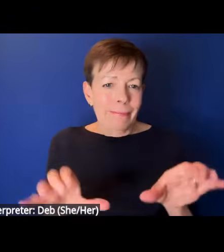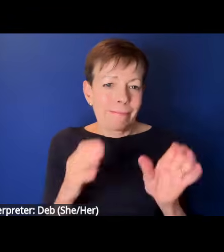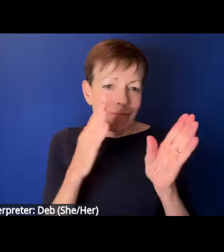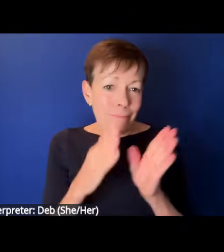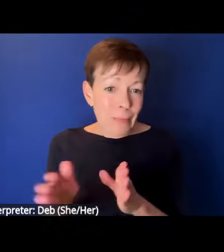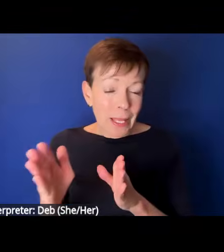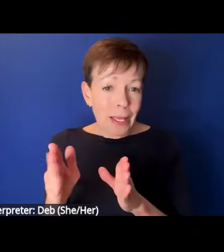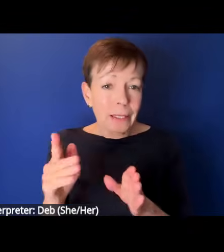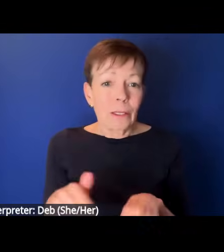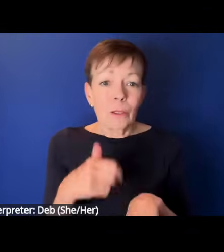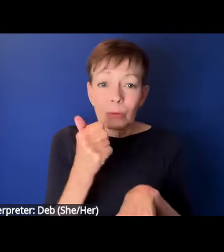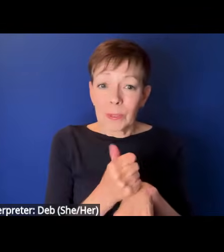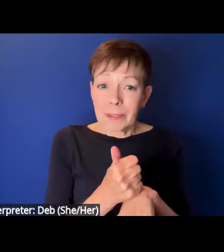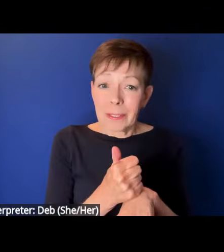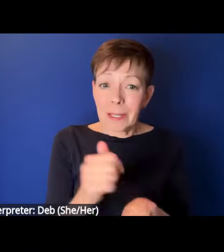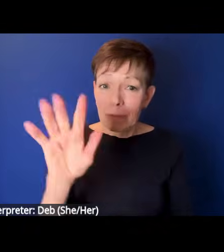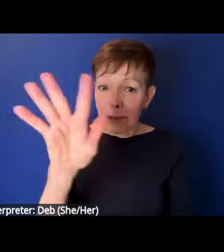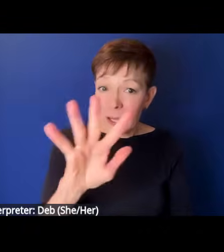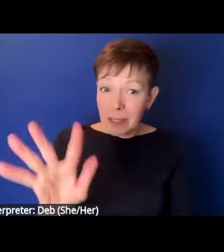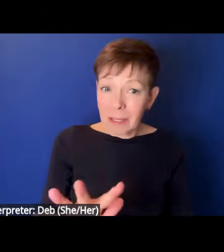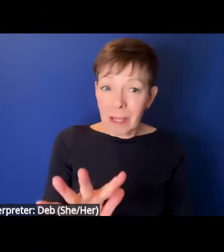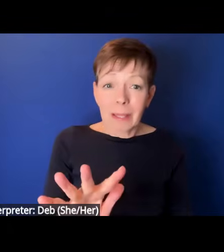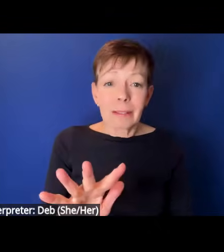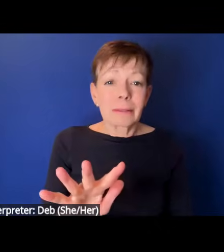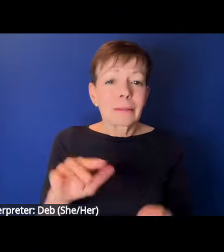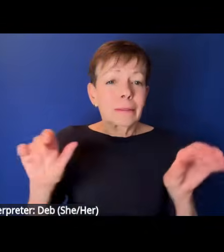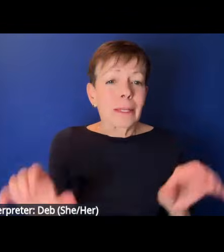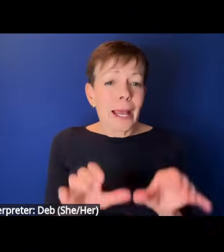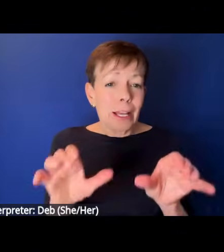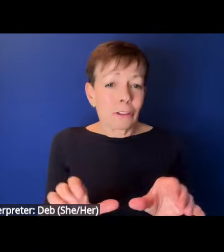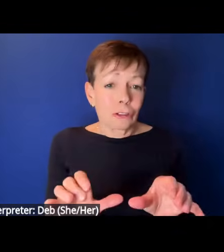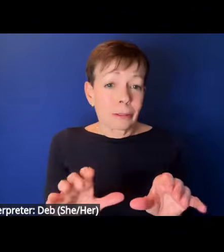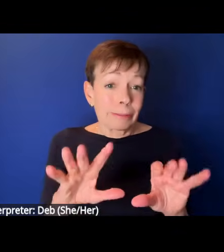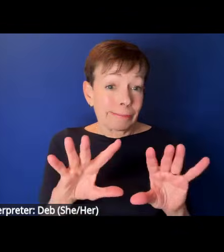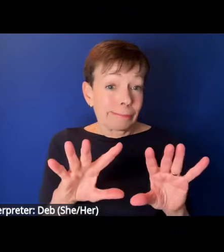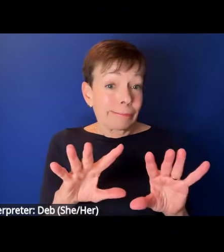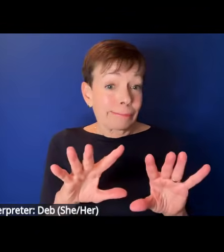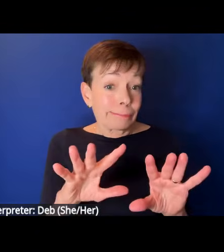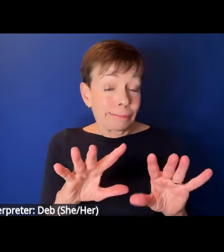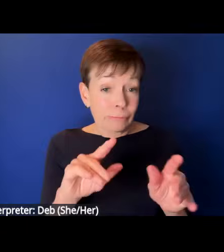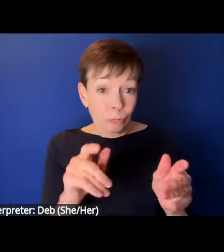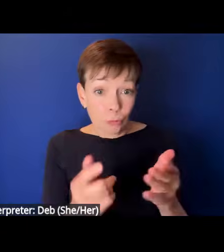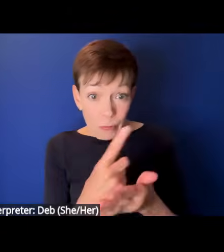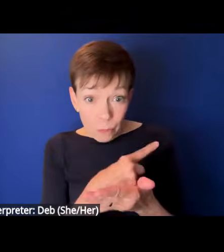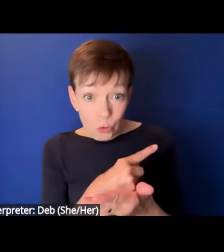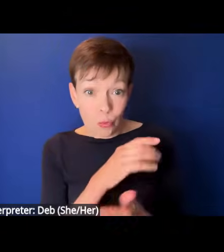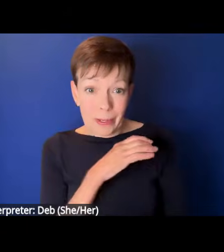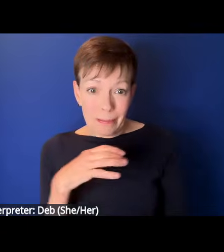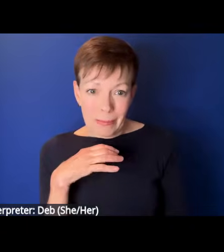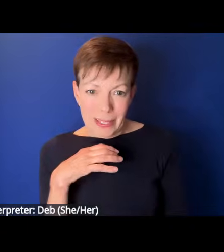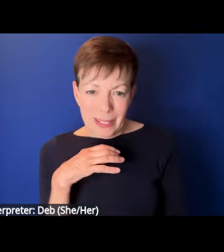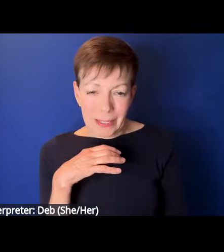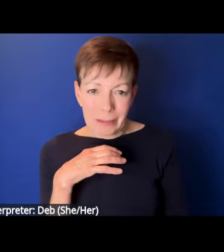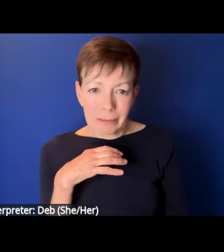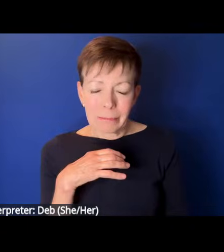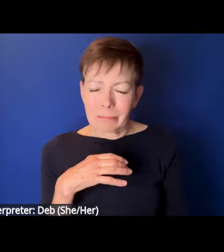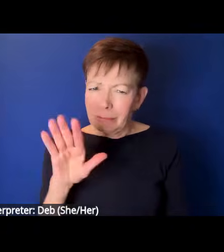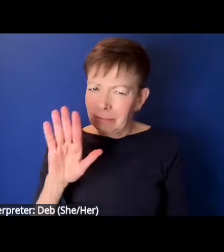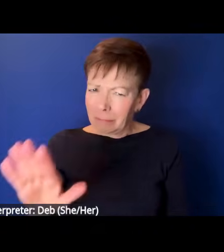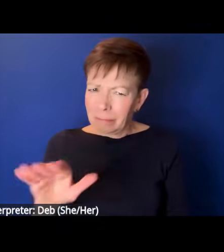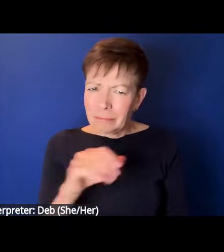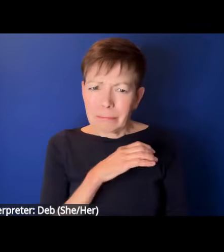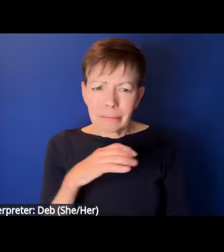called the climate action plan implementation review ad hoc committee. It's quite a mouthful. But I understand that that work of that committee has